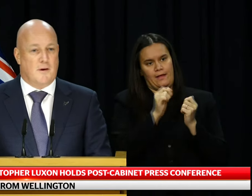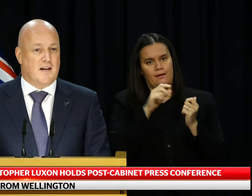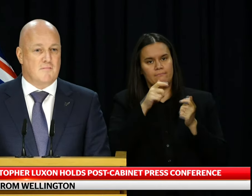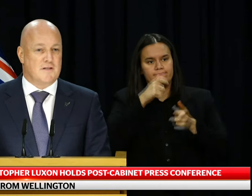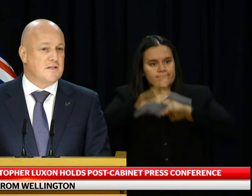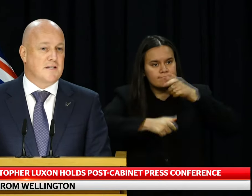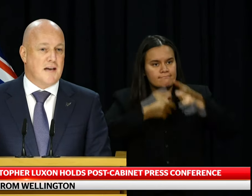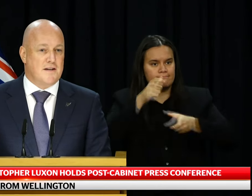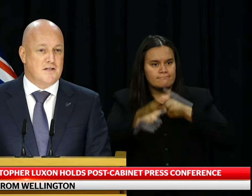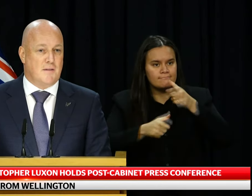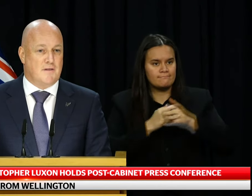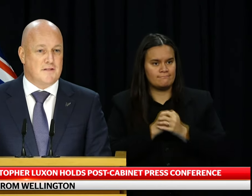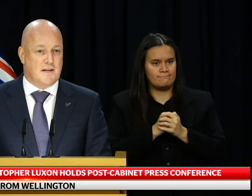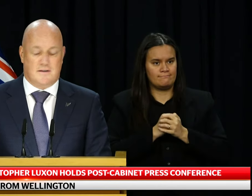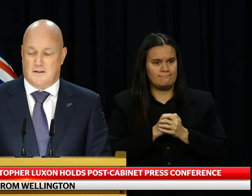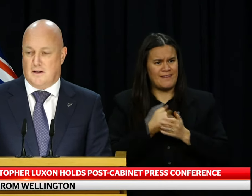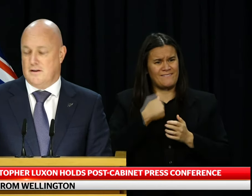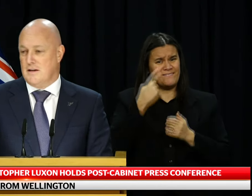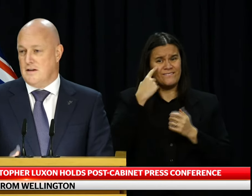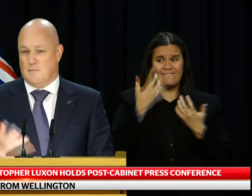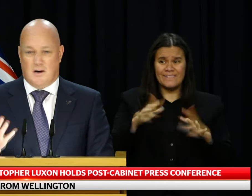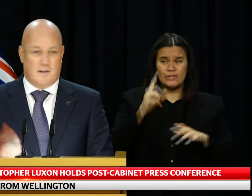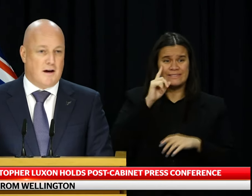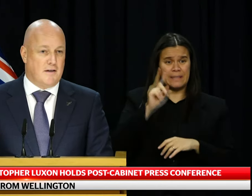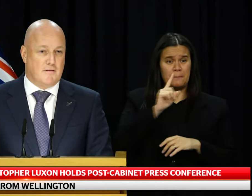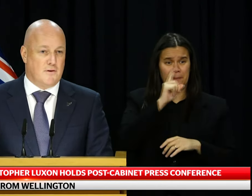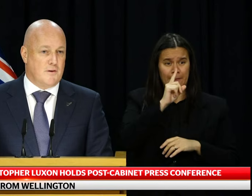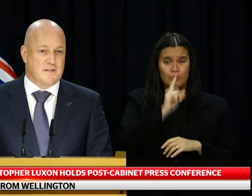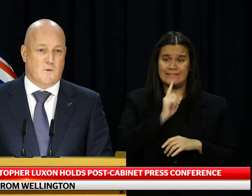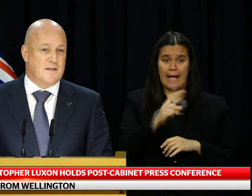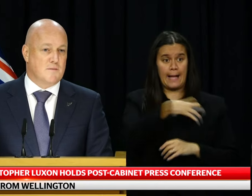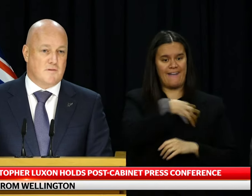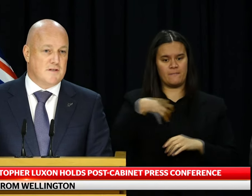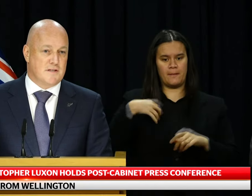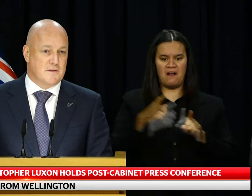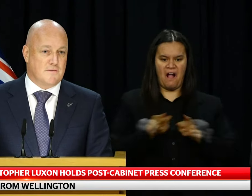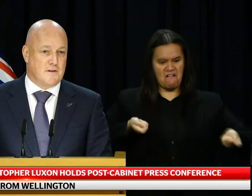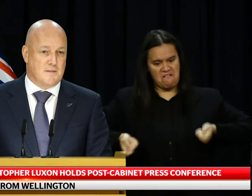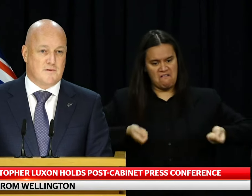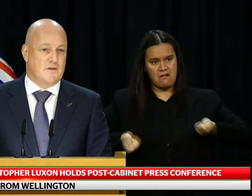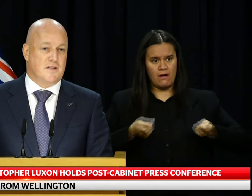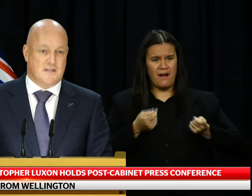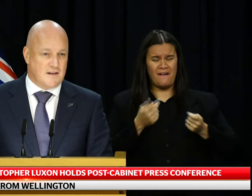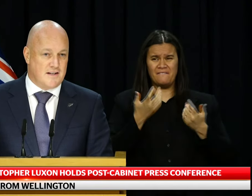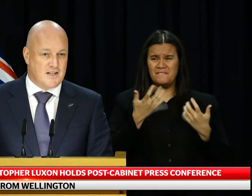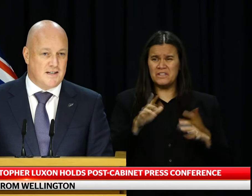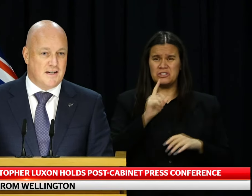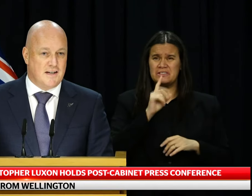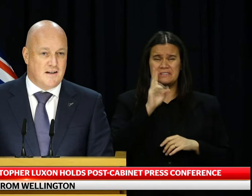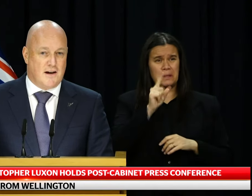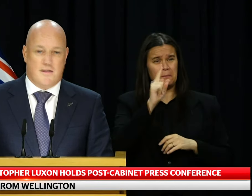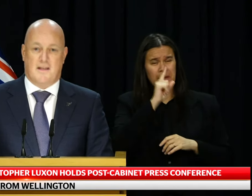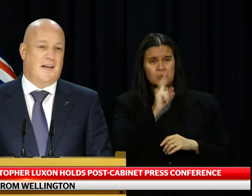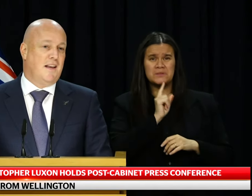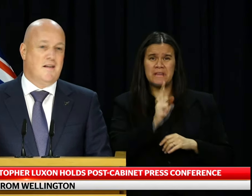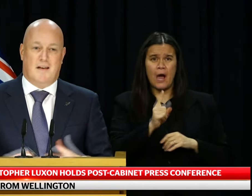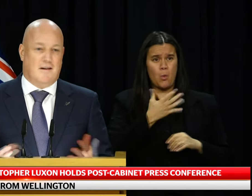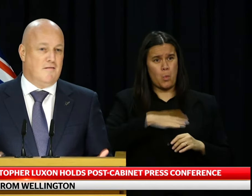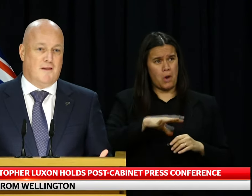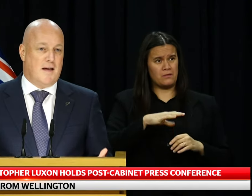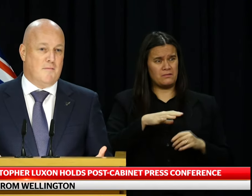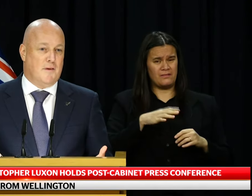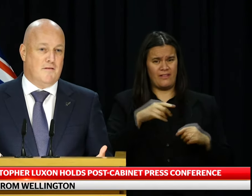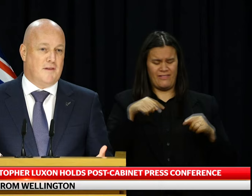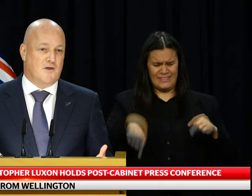Hipkins refer to our government as a dictatorship. I've seen, you know, the Māori Party refer to us as white supremacists who have got some sort of genocide agenda. I don't think any of